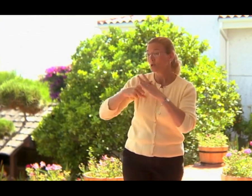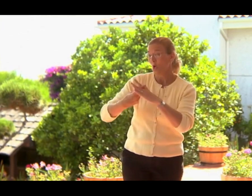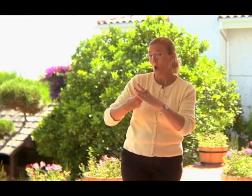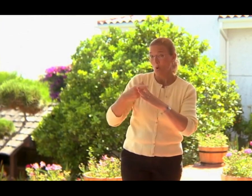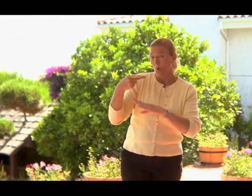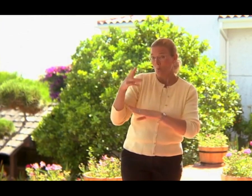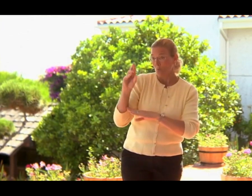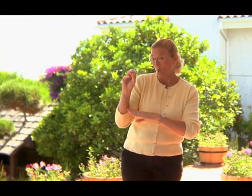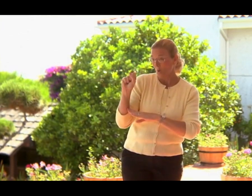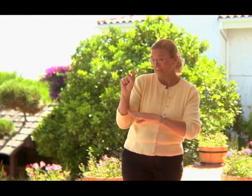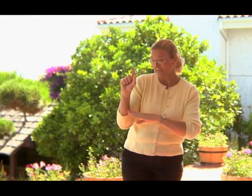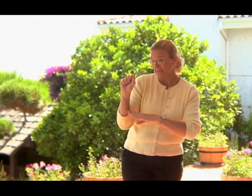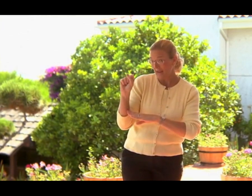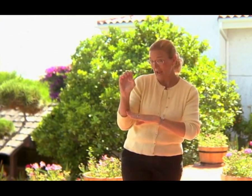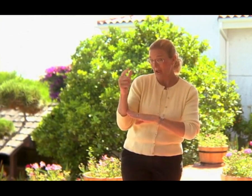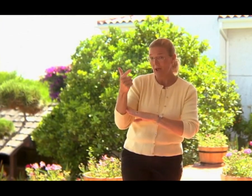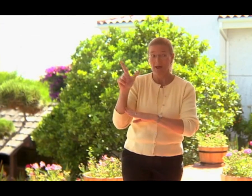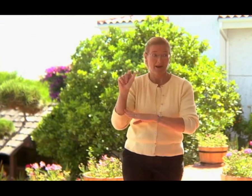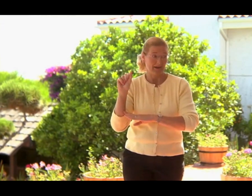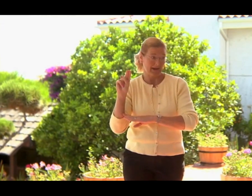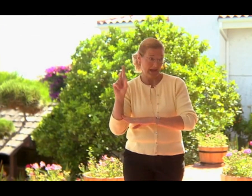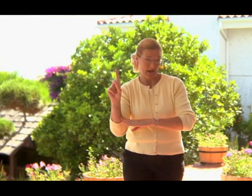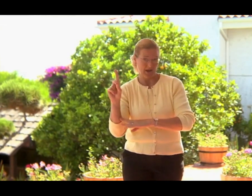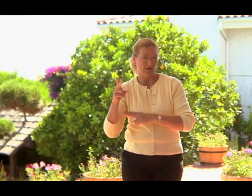If they start in the prostate gland, we call them prostate cancer.